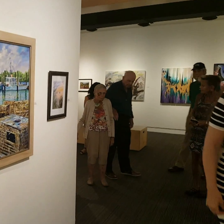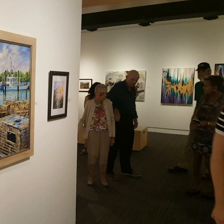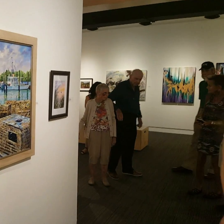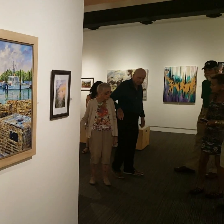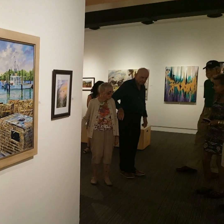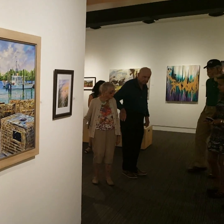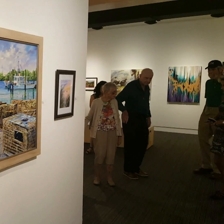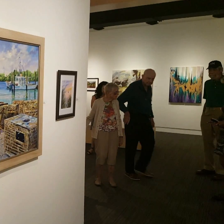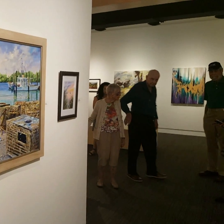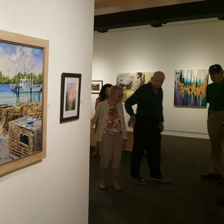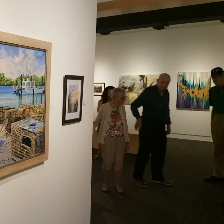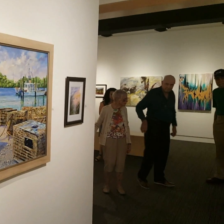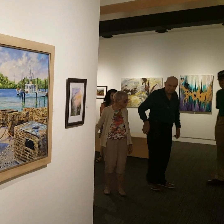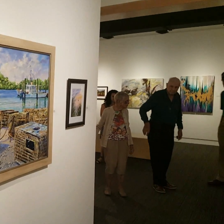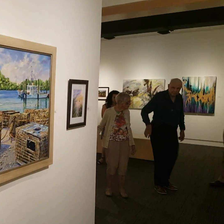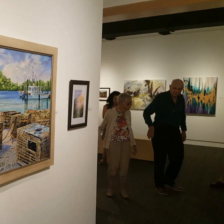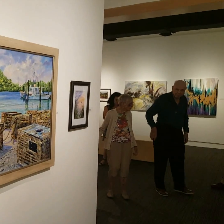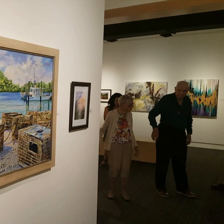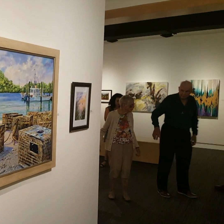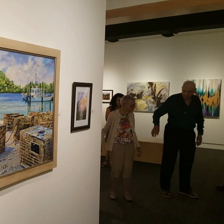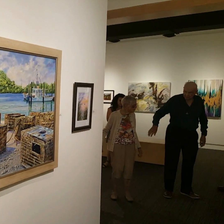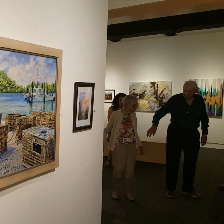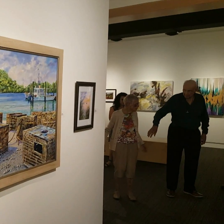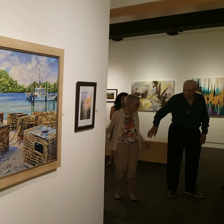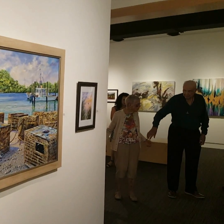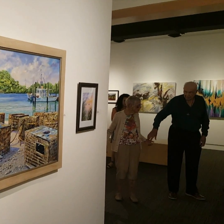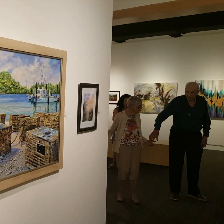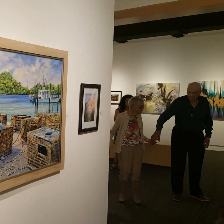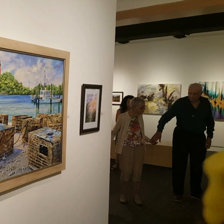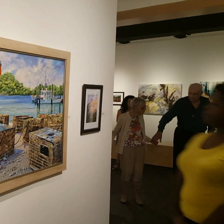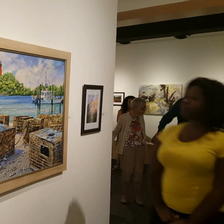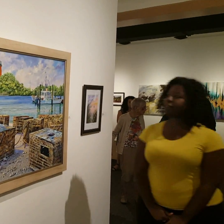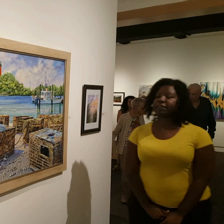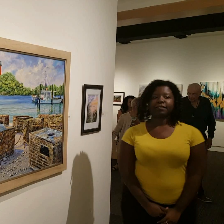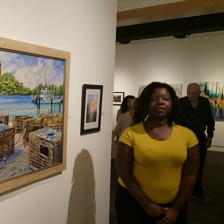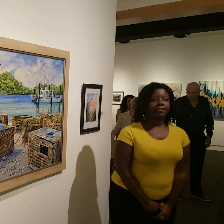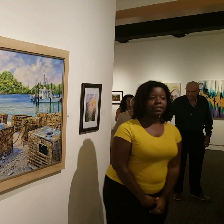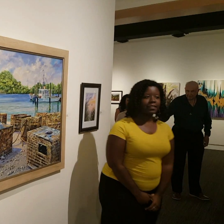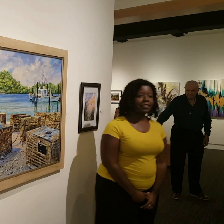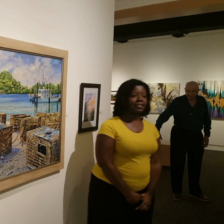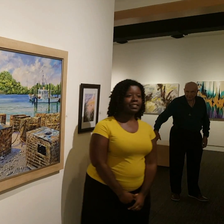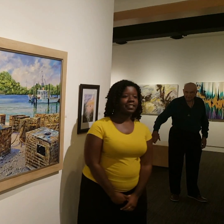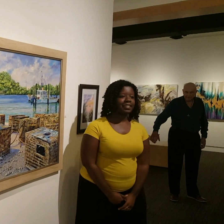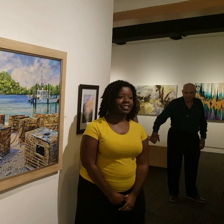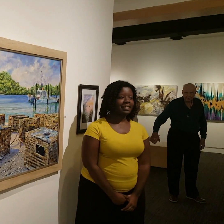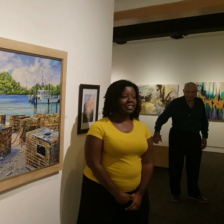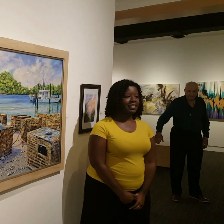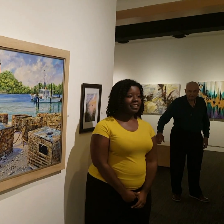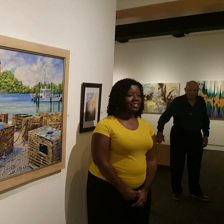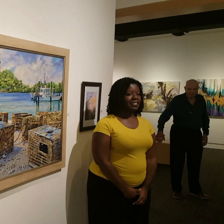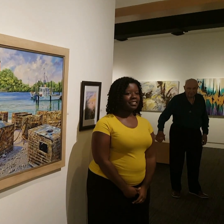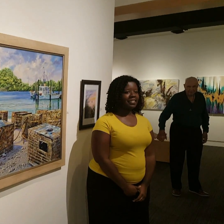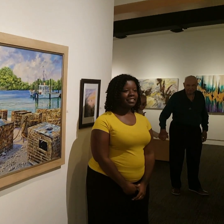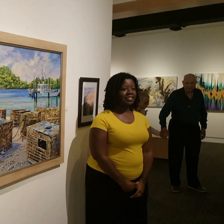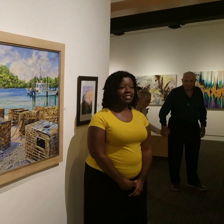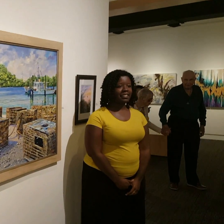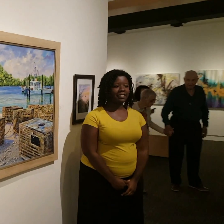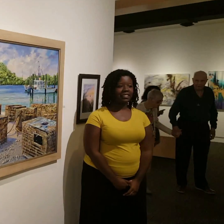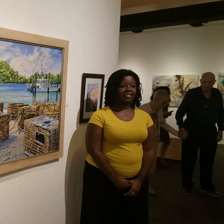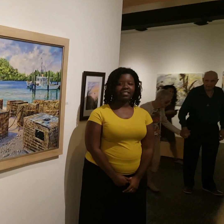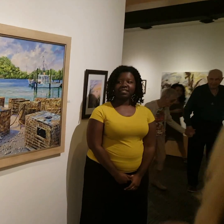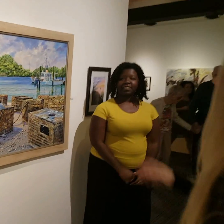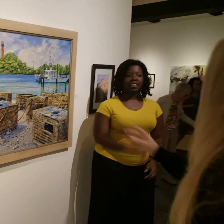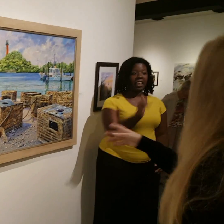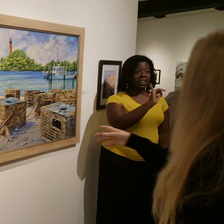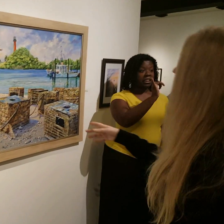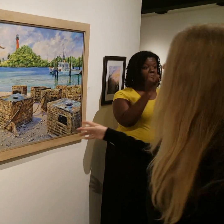Vanna now, huh? I know, we'll flip some letters later. I'll take a W and a line and an E, you know. Is that the same